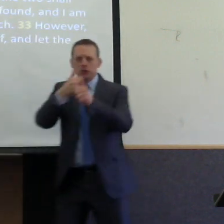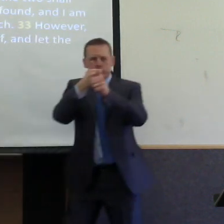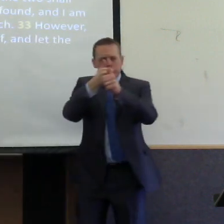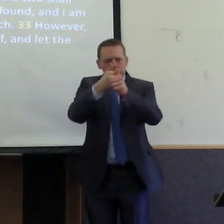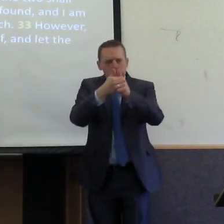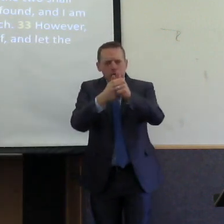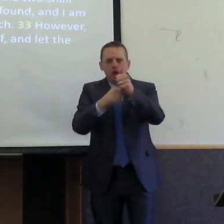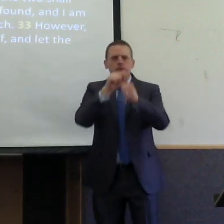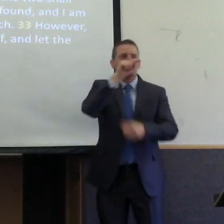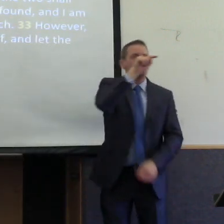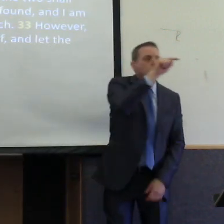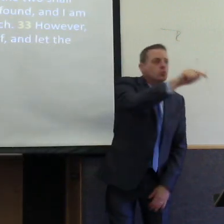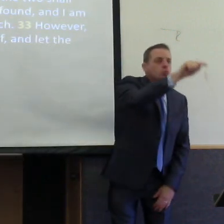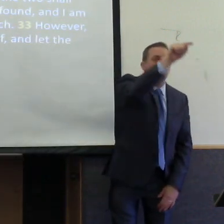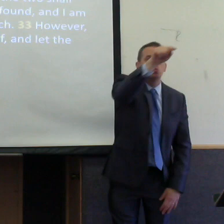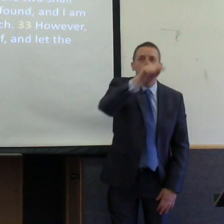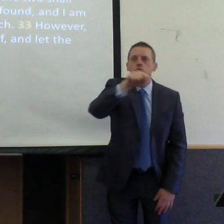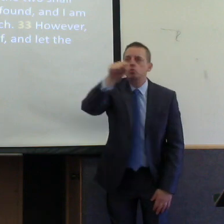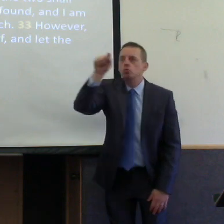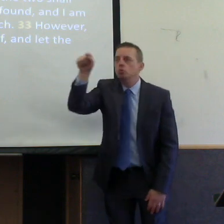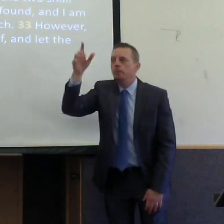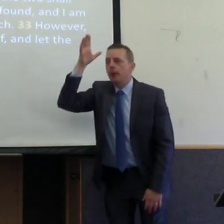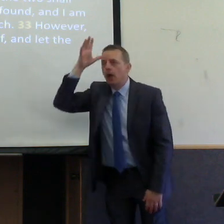loved his wife as himself,